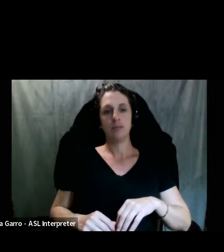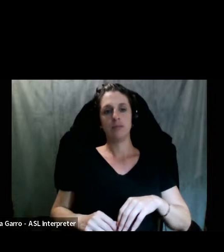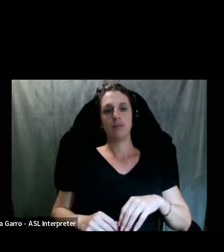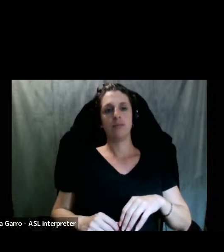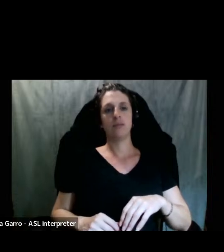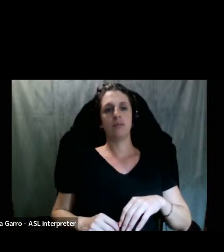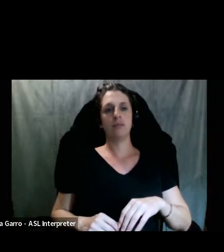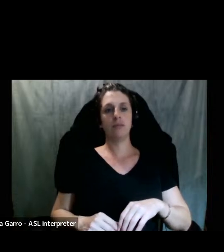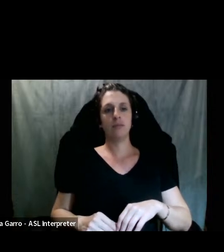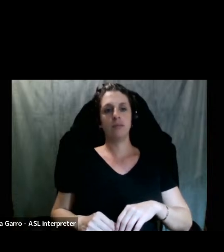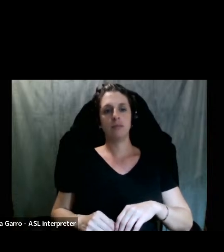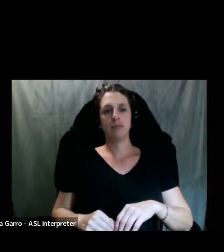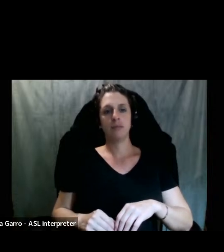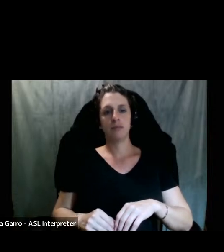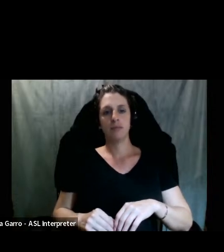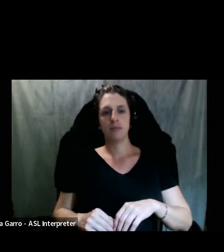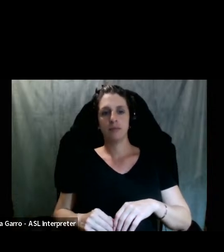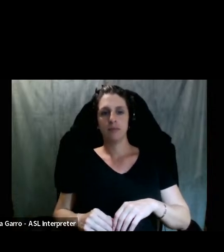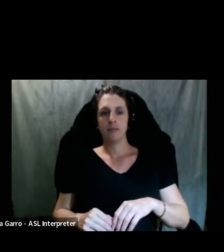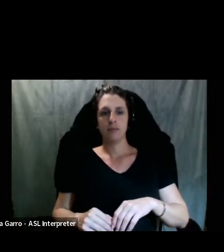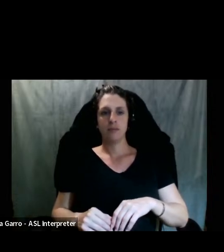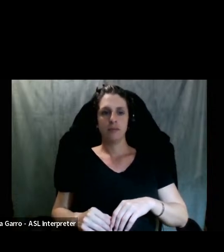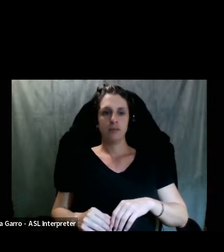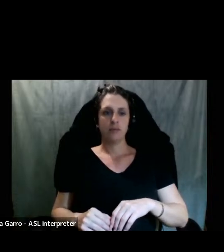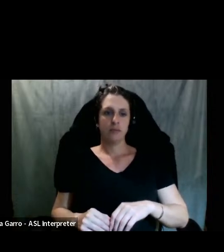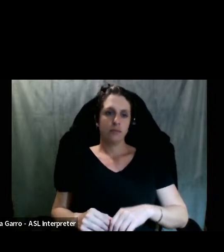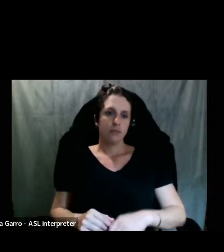Just some things that